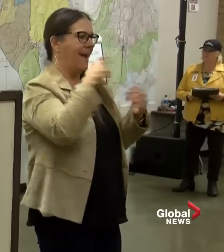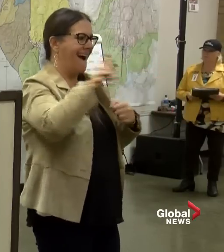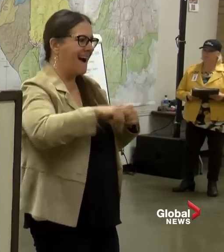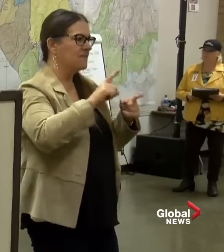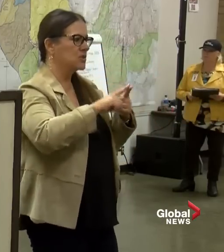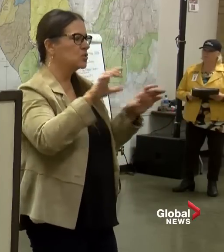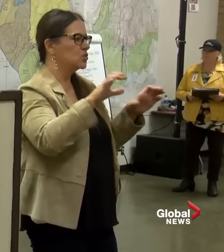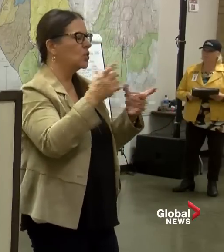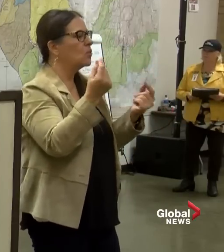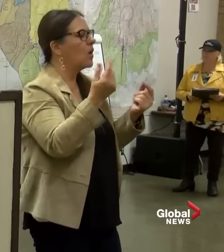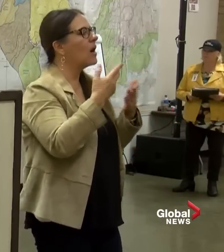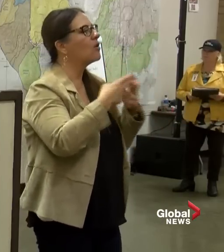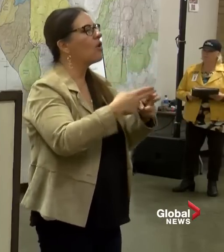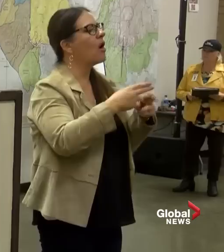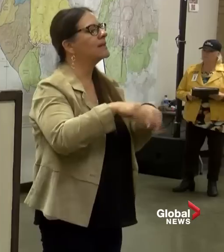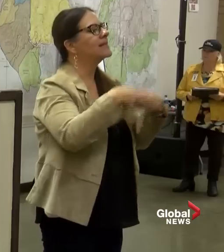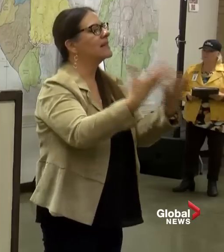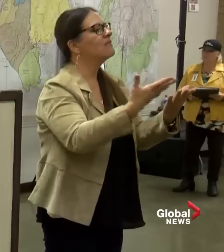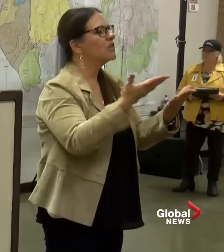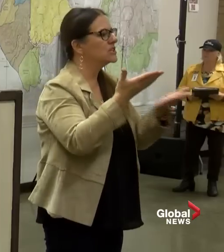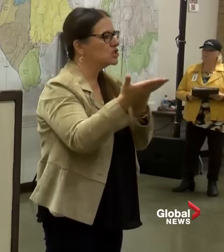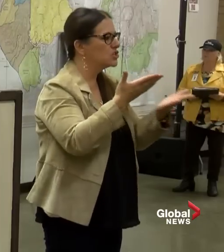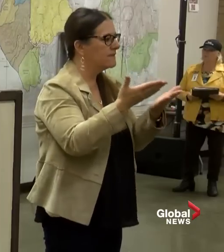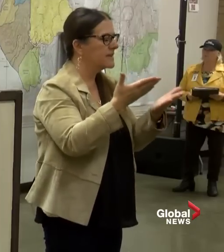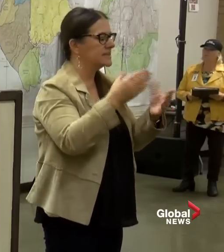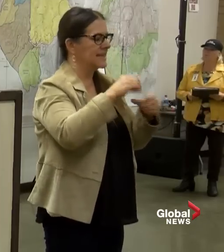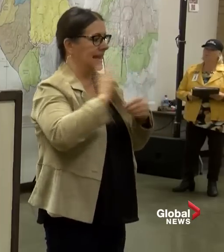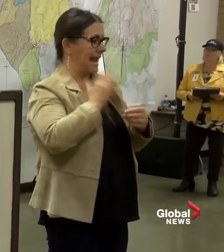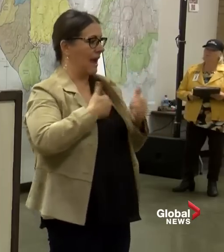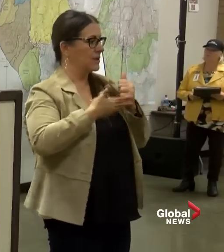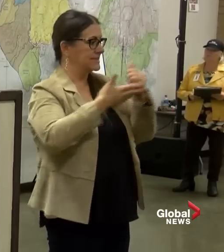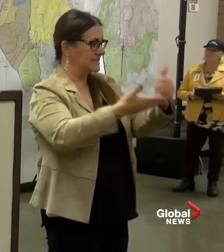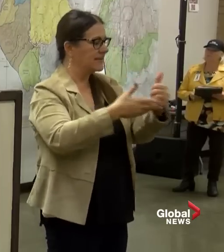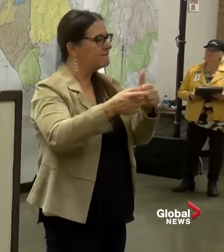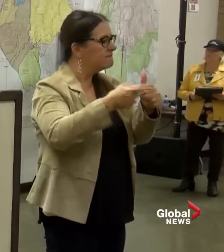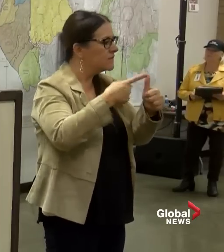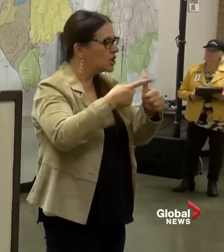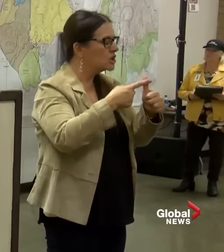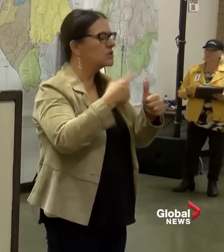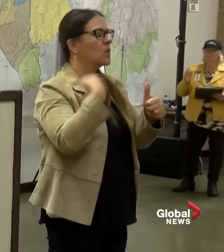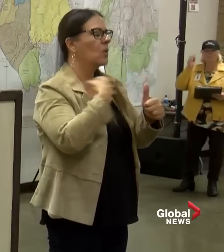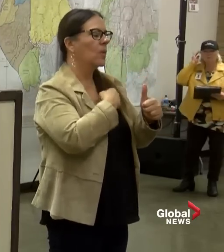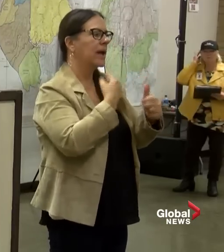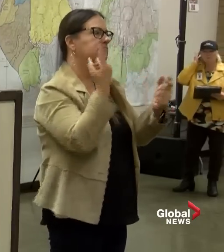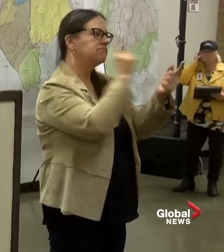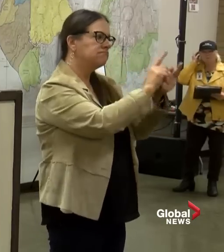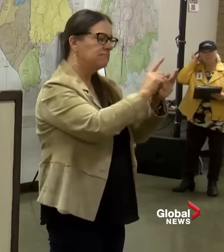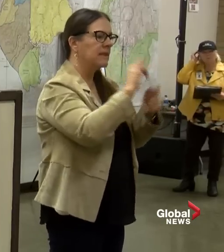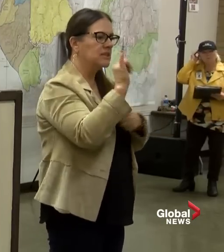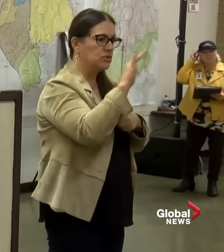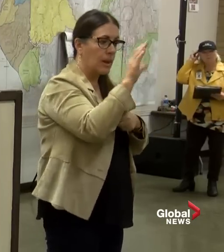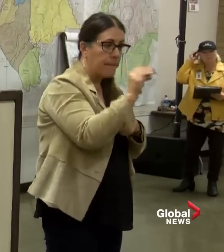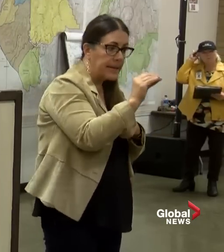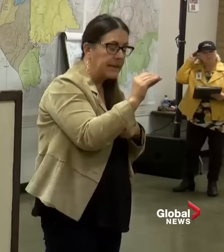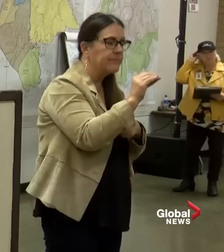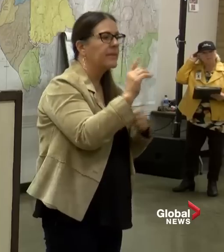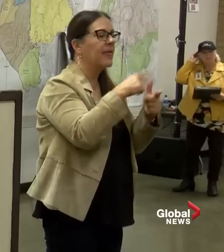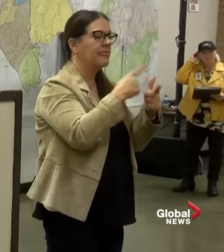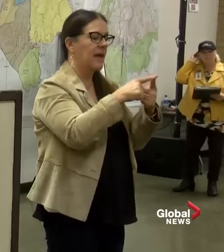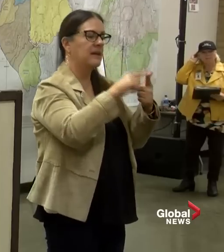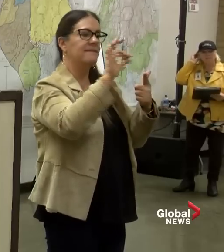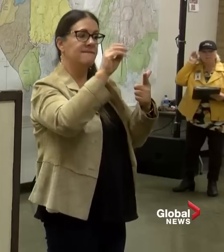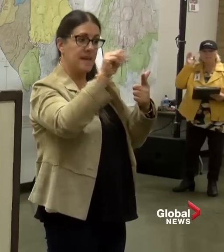the delivery of service in our assistance. First, we go to insurance. Then there is some initial assistance from